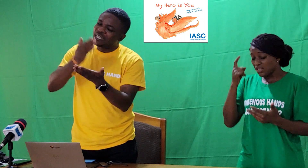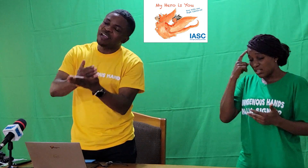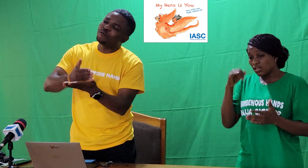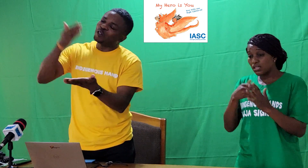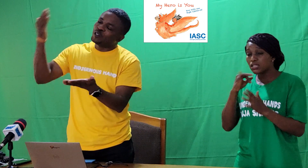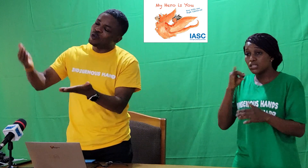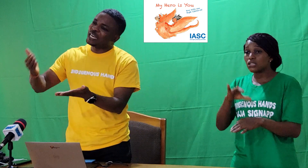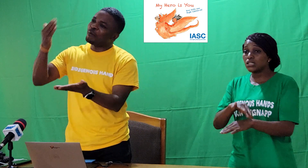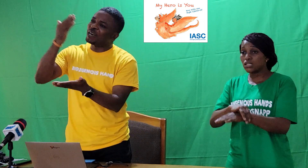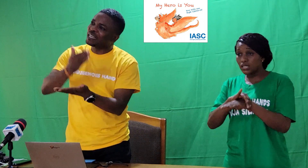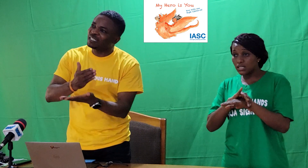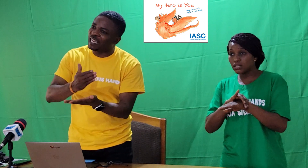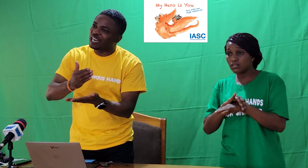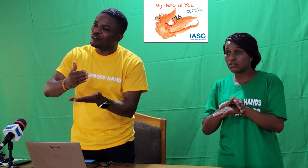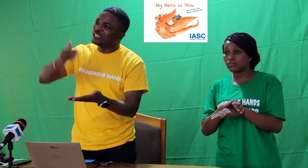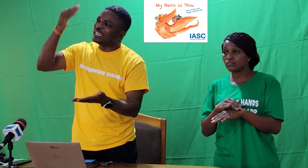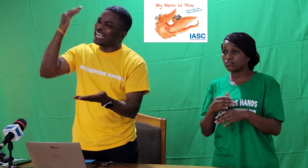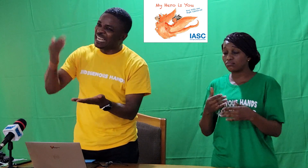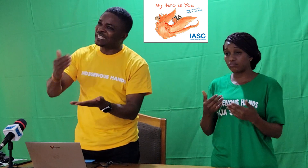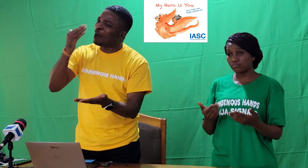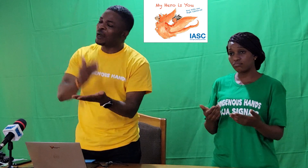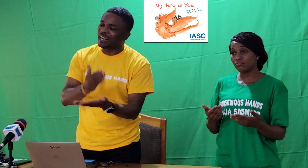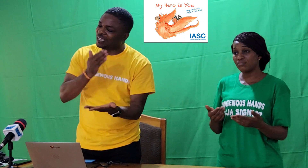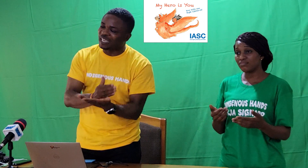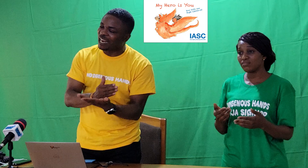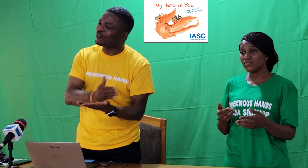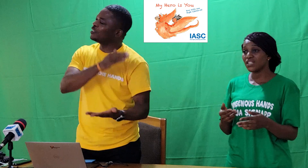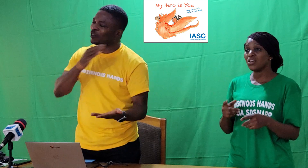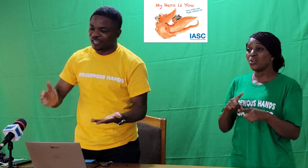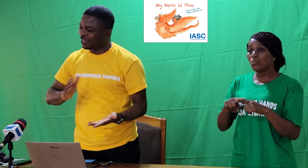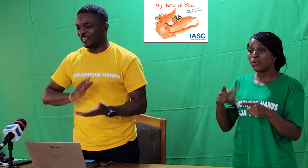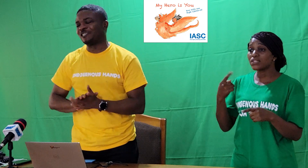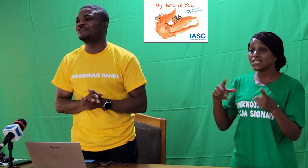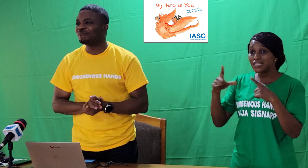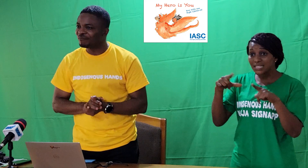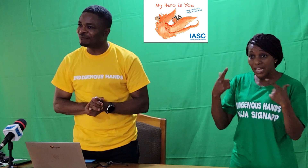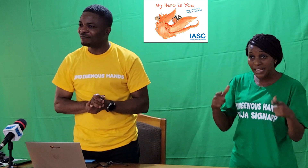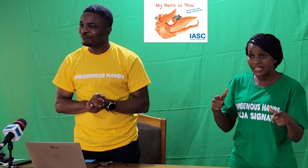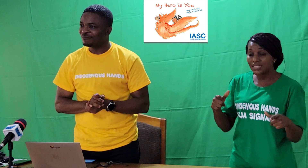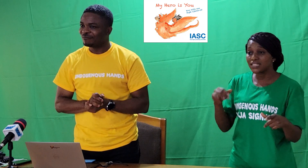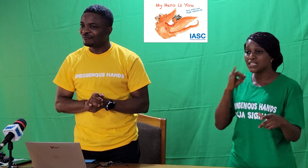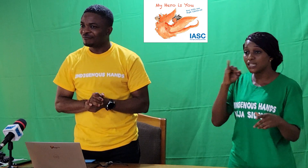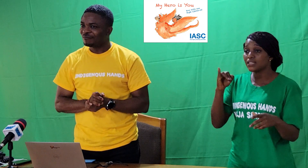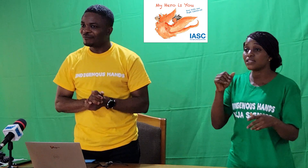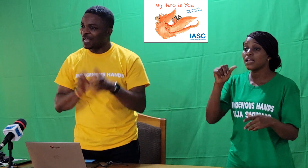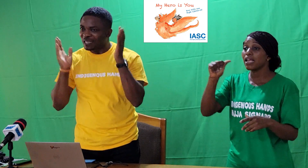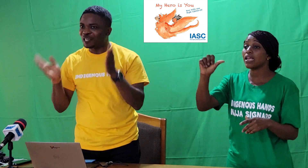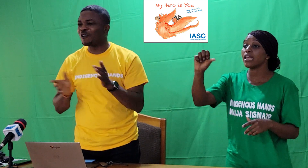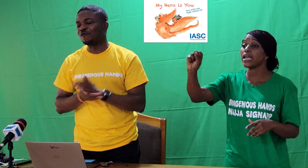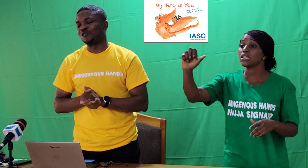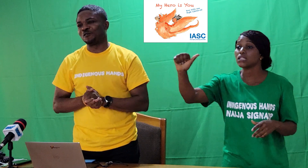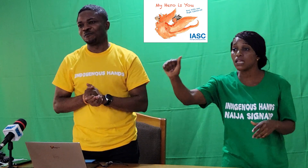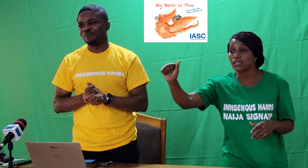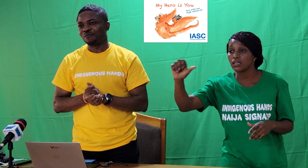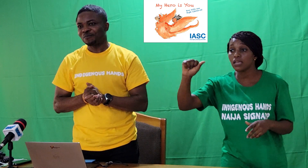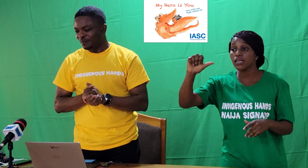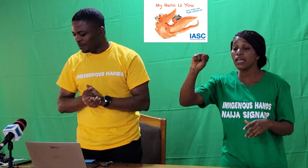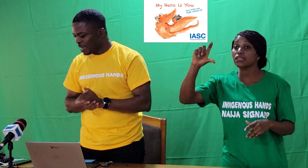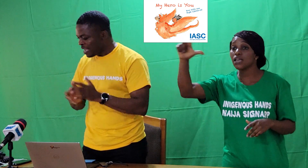but the sign for snow in American Sign Language is American Sign Language, not English. That is a